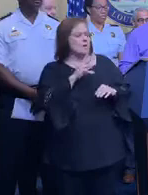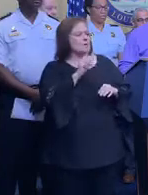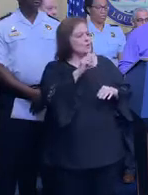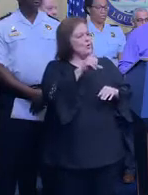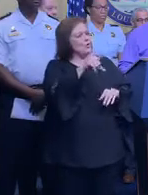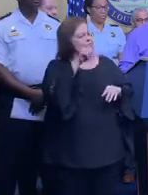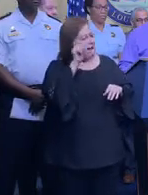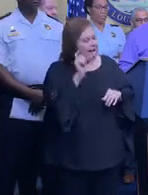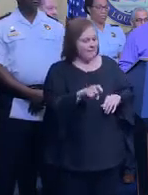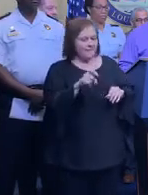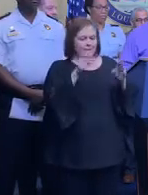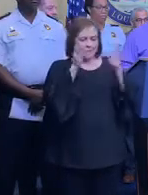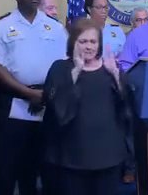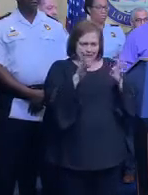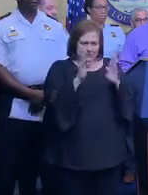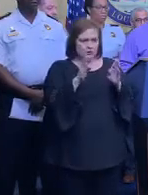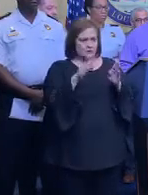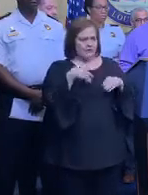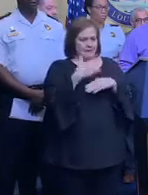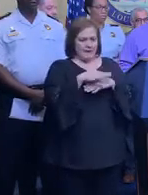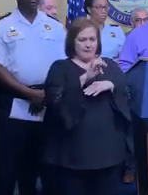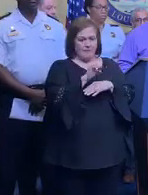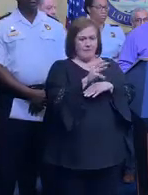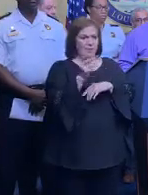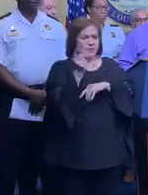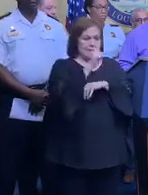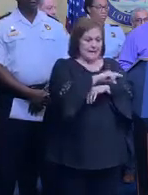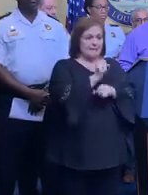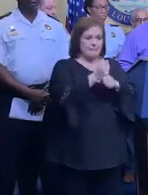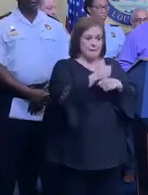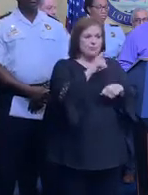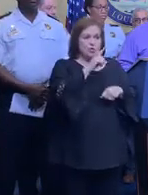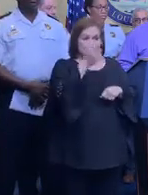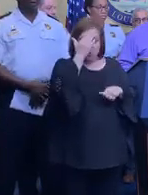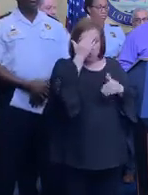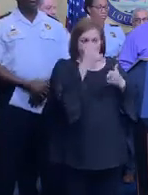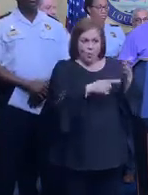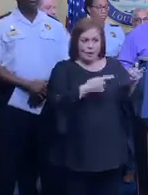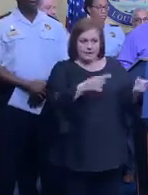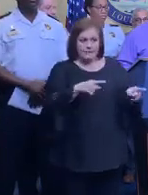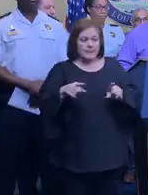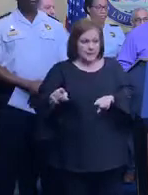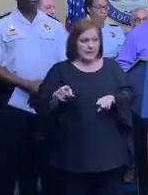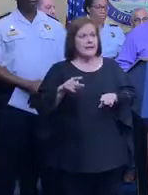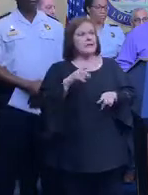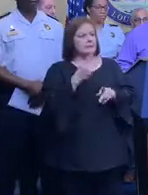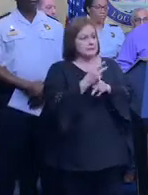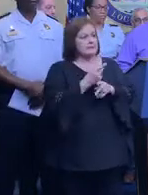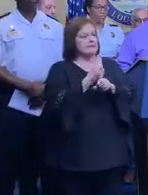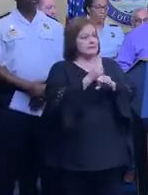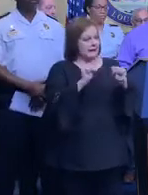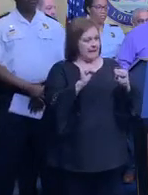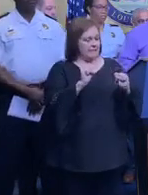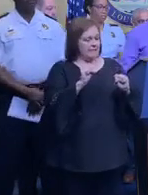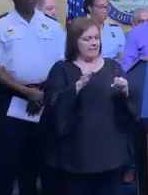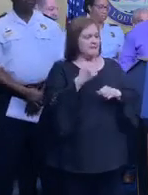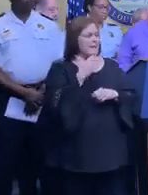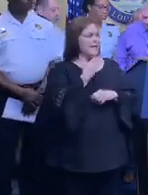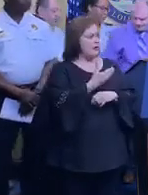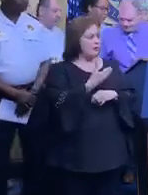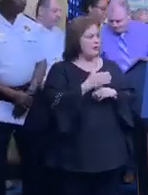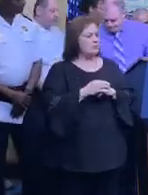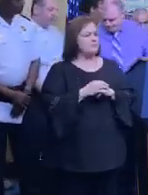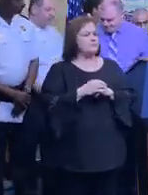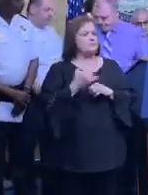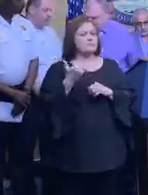constant vigilance as we move through the next few days to keep an idea of what's going on, and from there we can all stay safe. Thank you. Thank you so